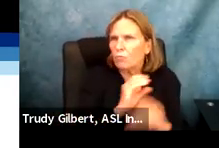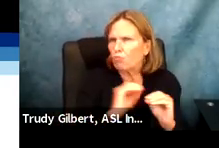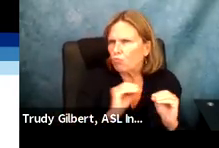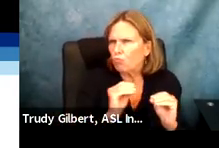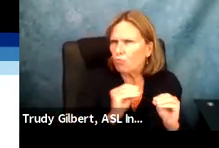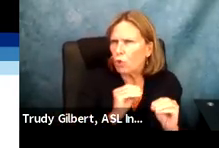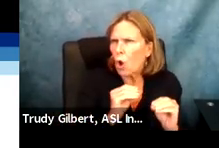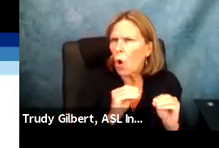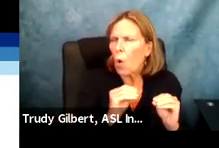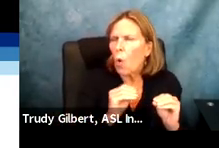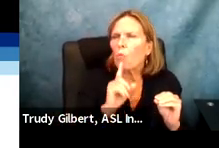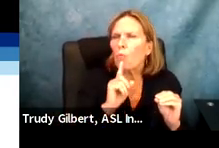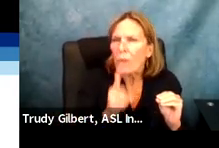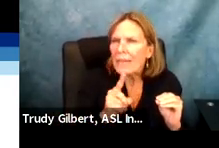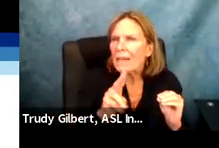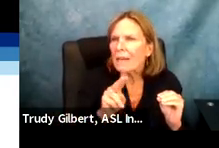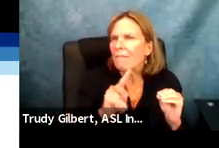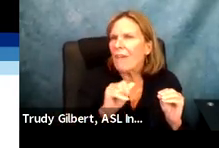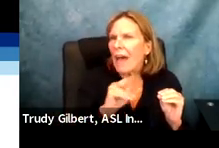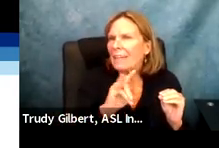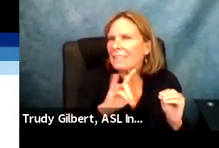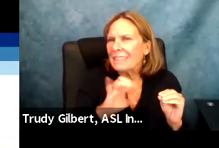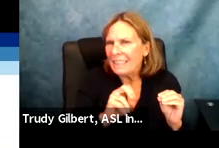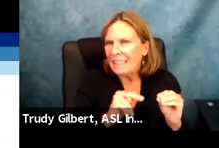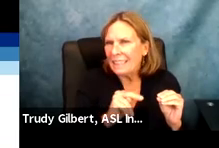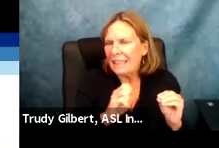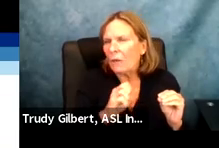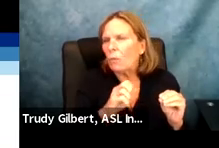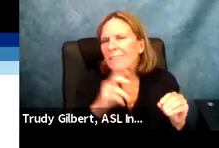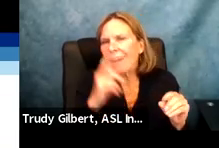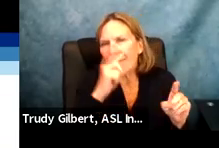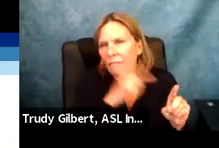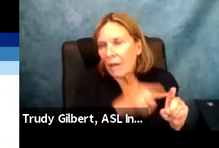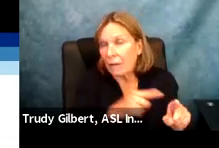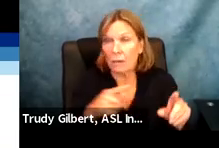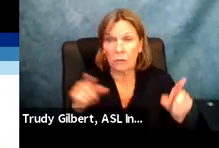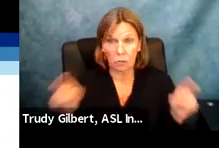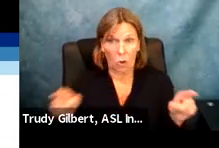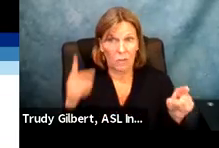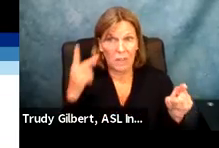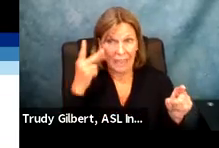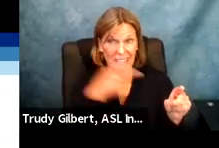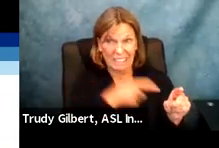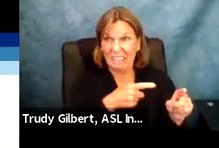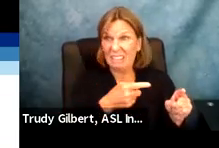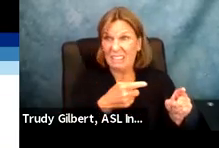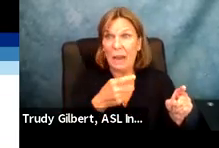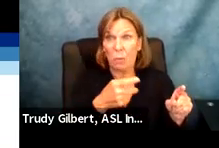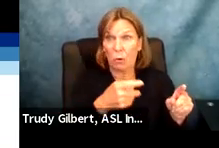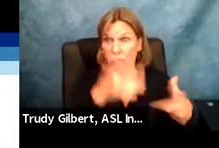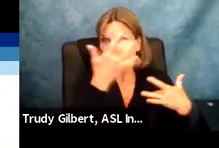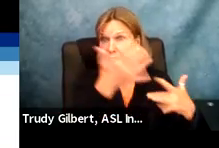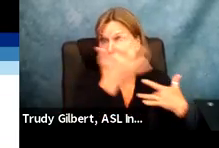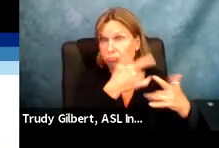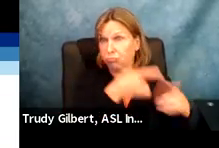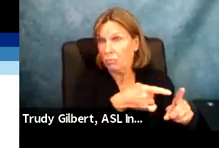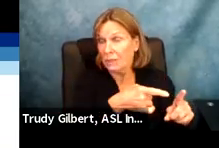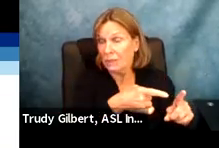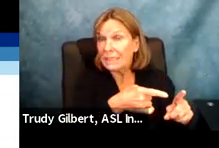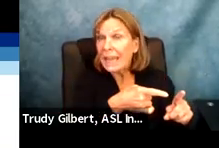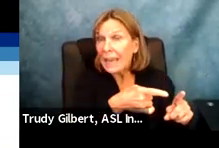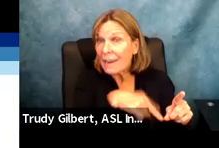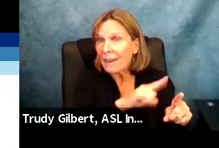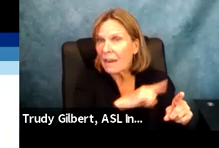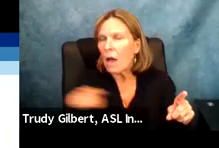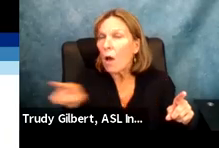the vaccine weren't getting sick from COVID-19. And the people who didn't receive it